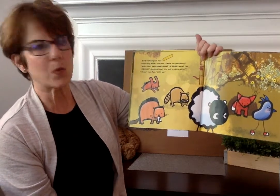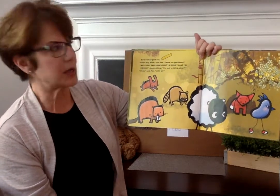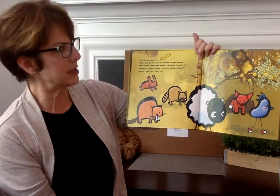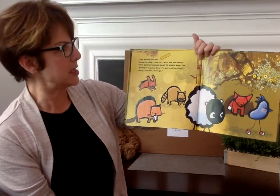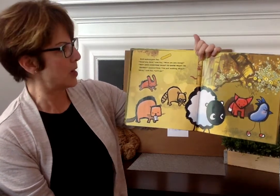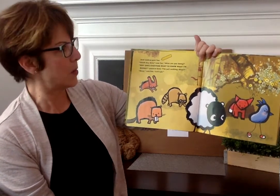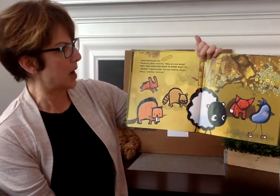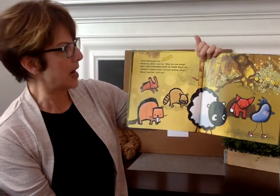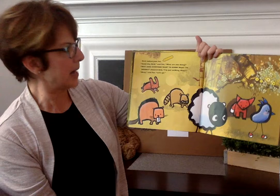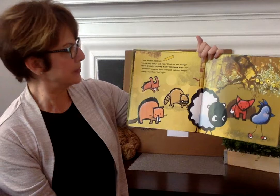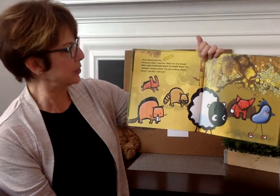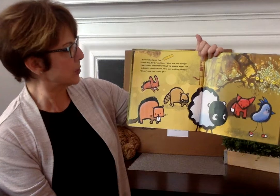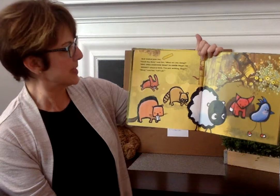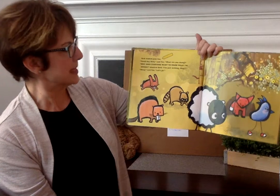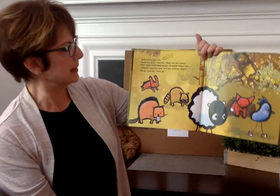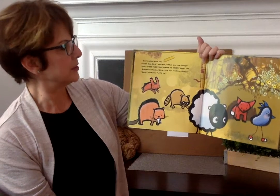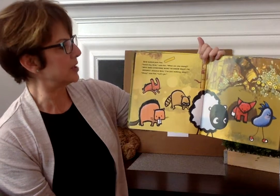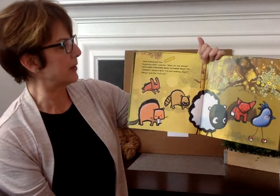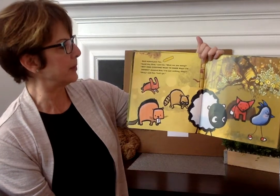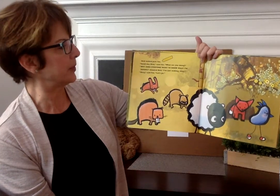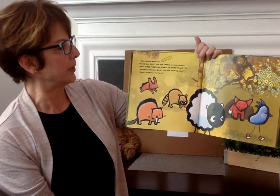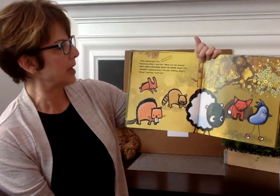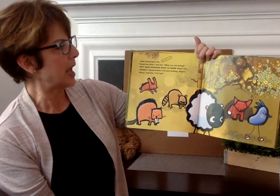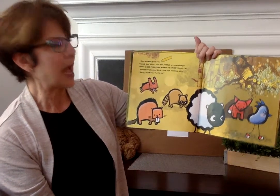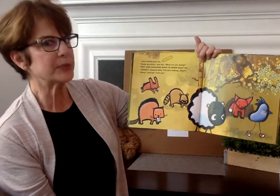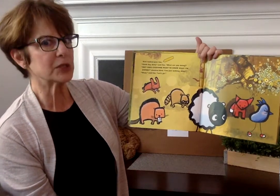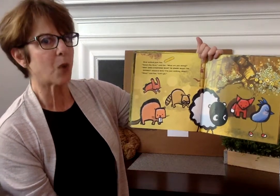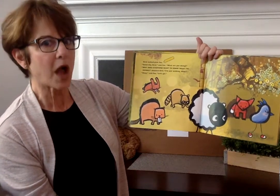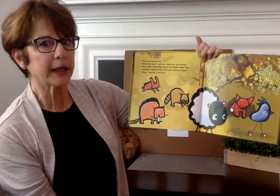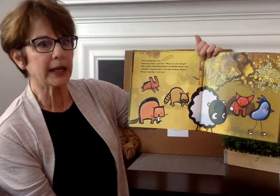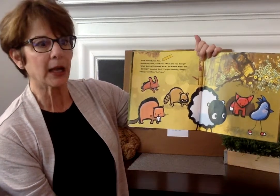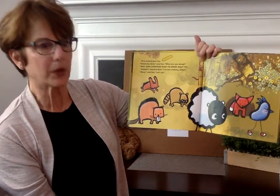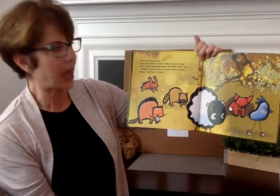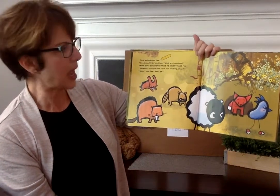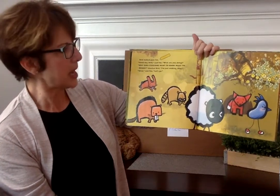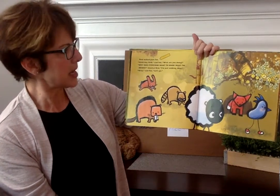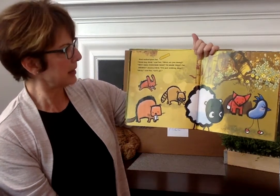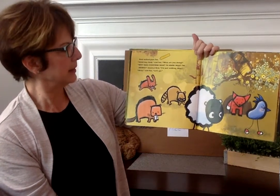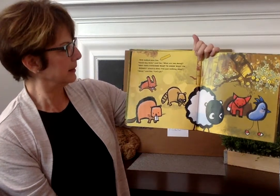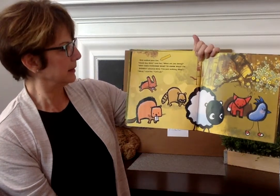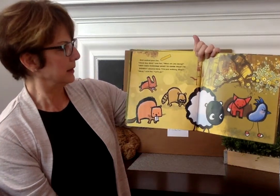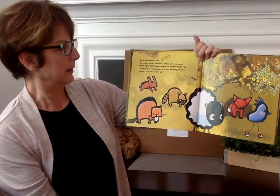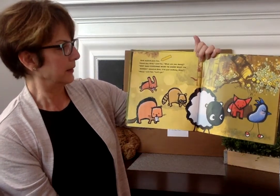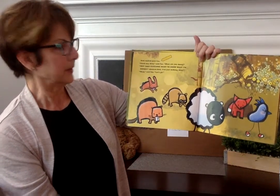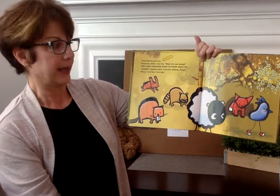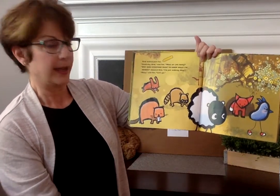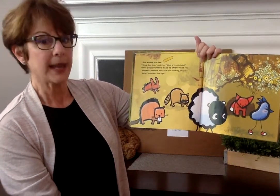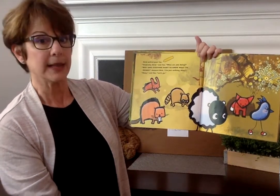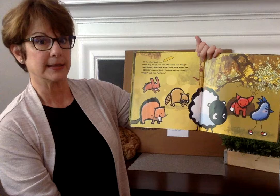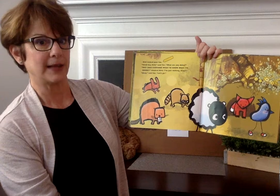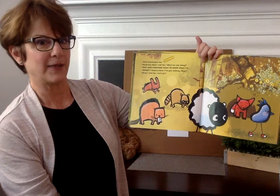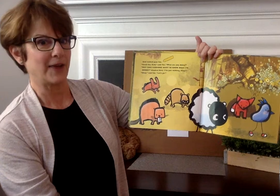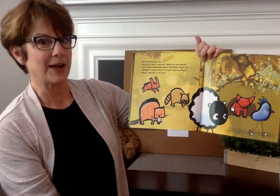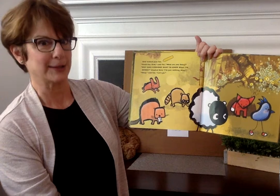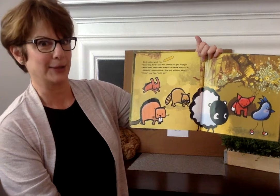want to know what I'm doing?" shouted Bird. "I'm just walking, okay?" "Okay," said Fox.